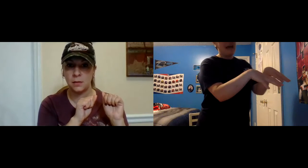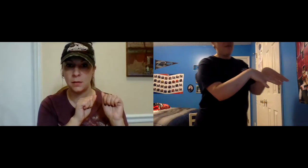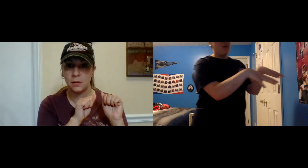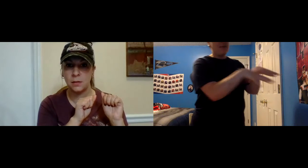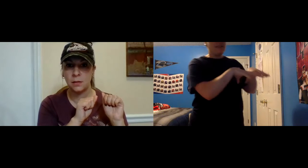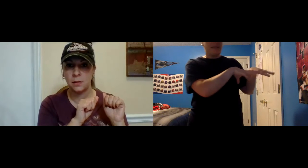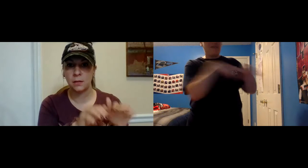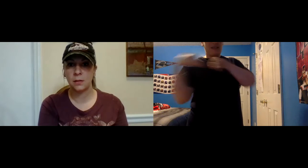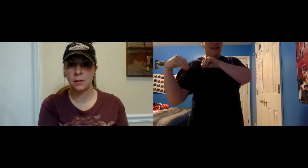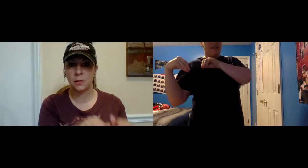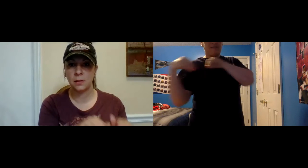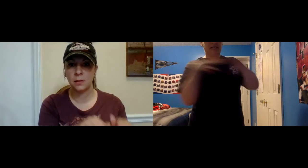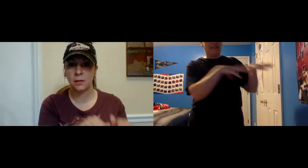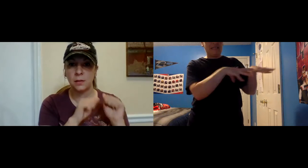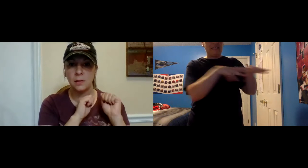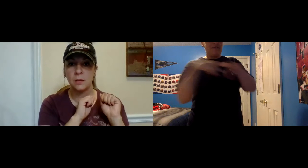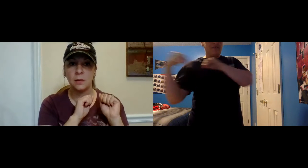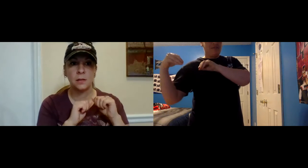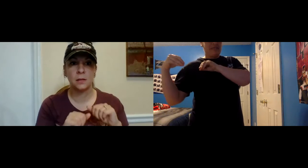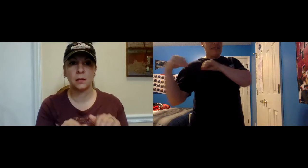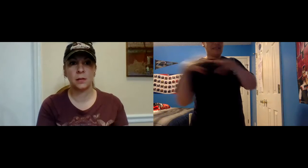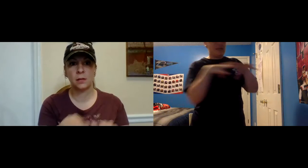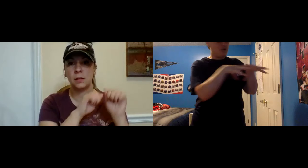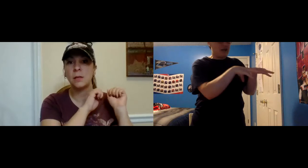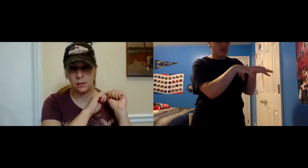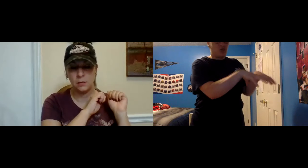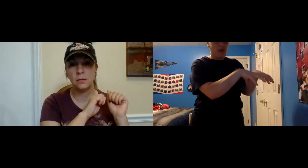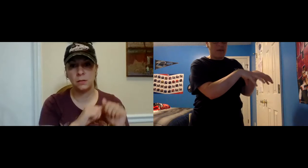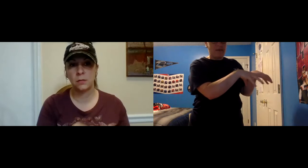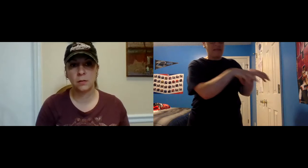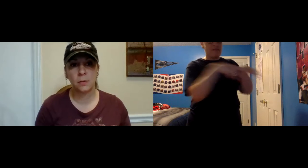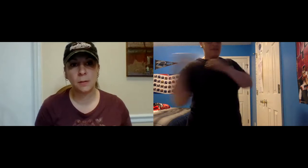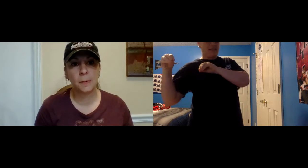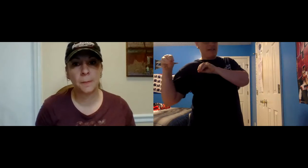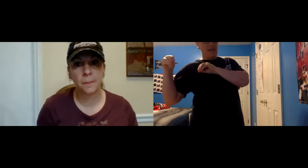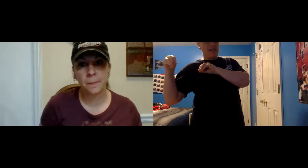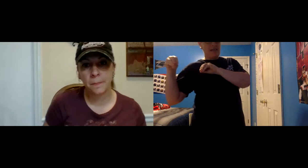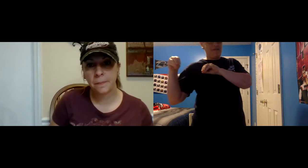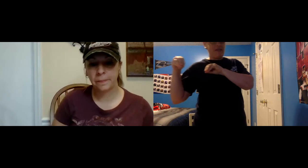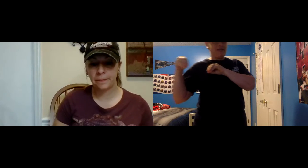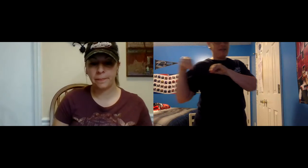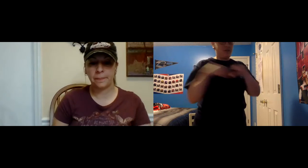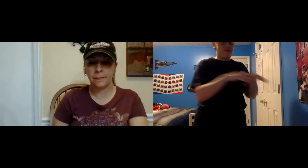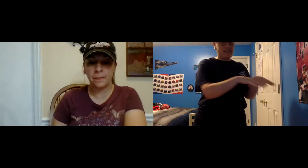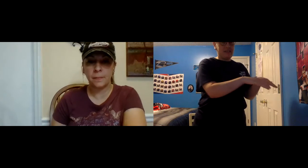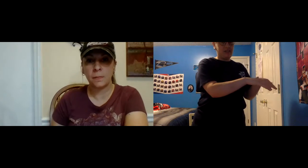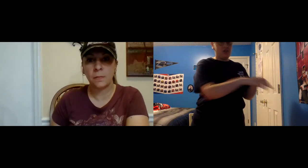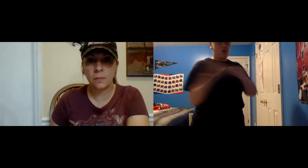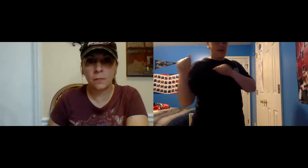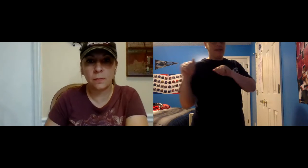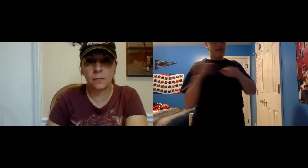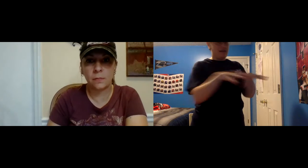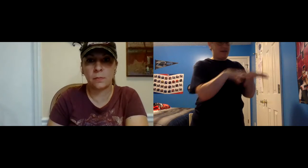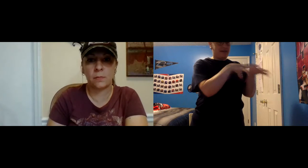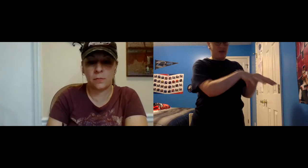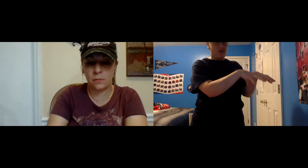said, I've done like leave. Like it's like you're actually grabbing something and leaving. Like you're physically